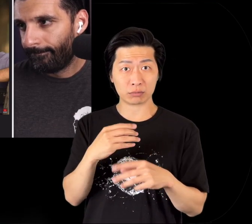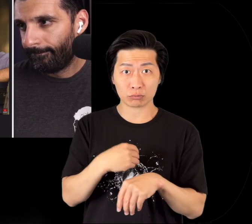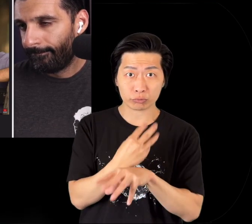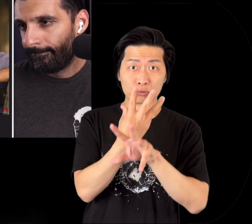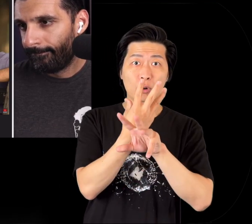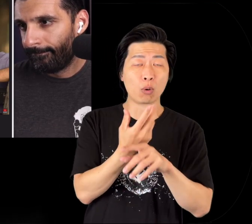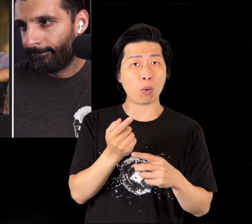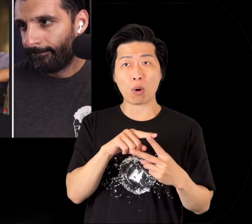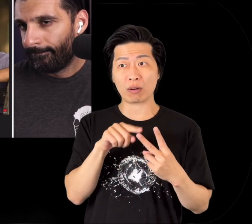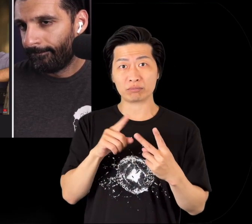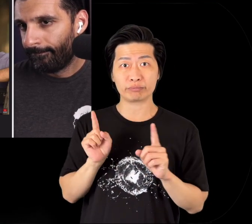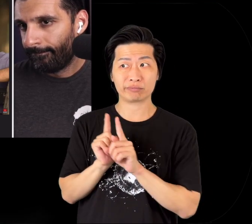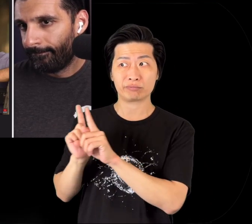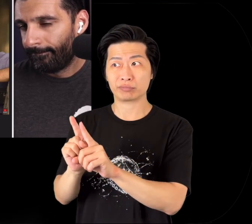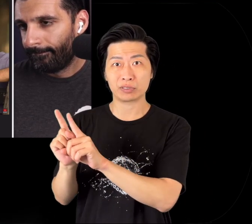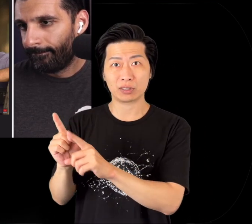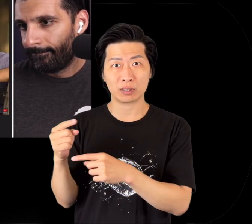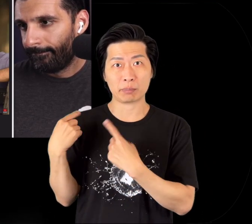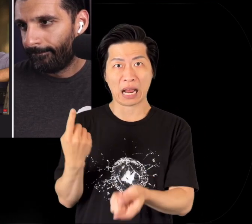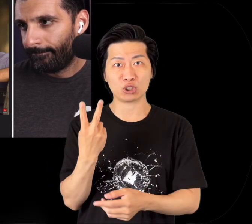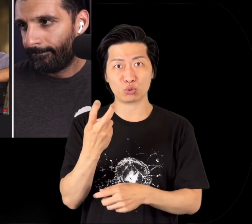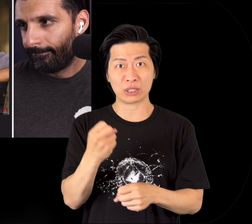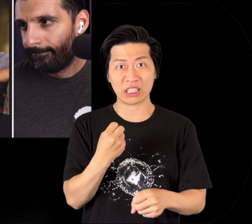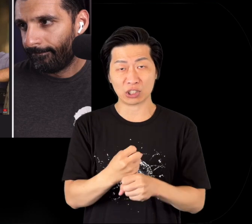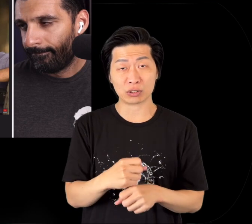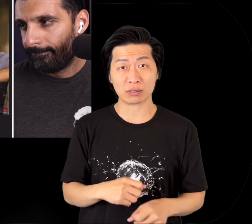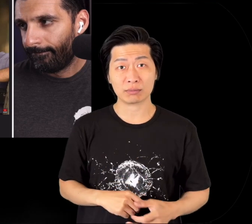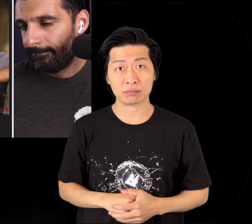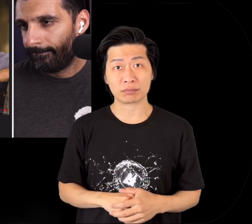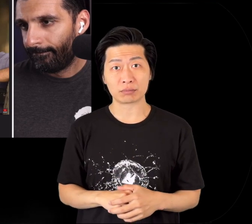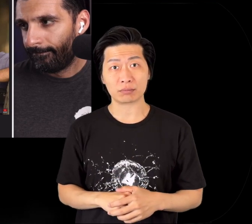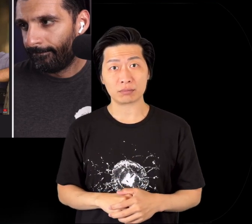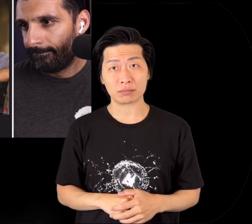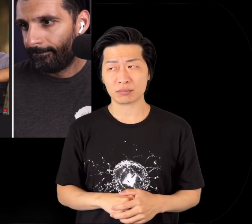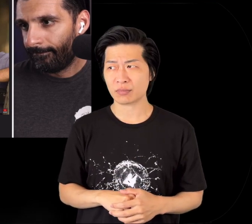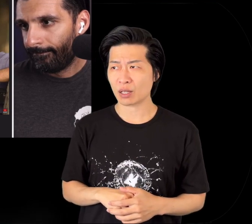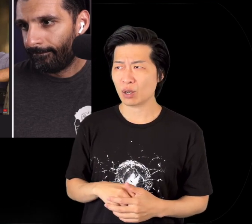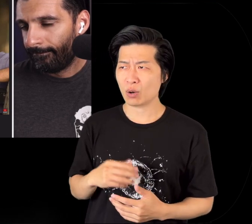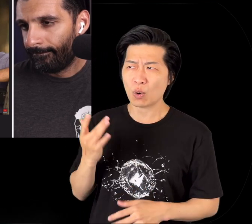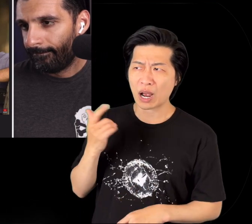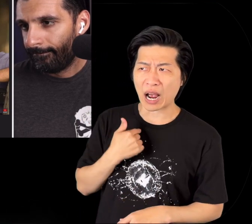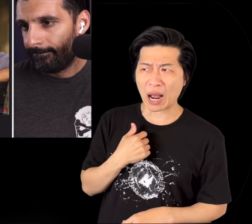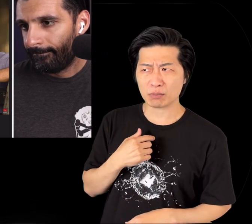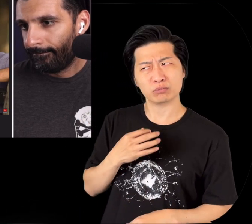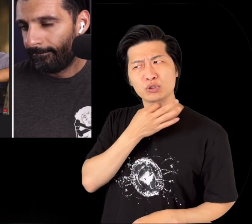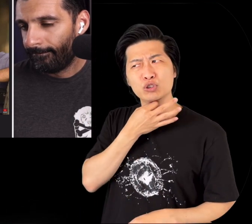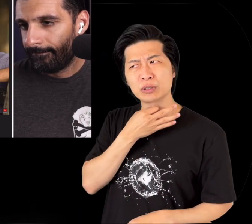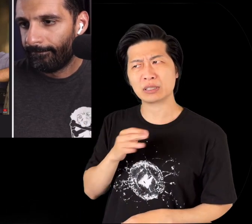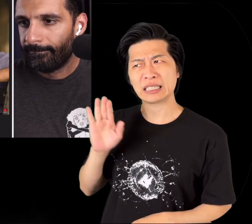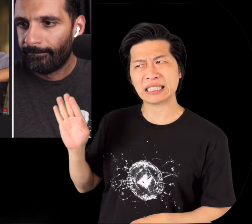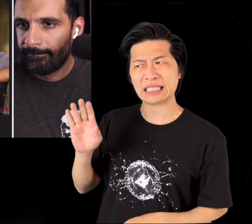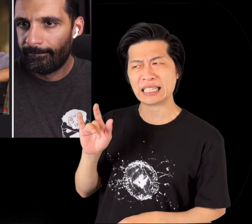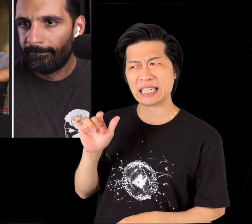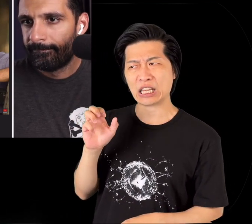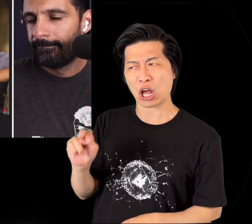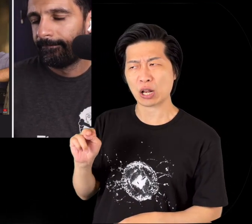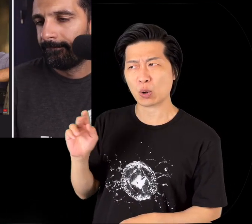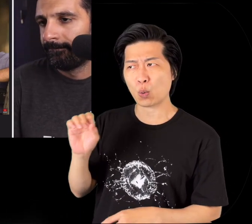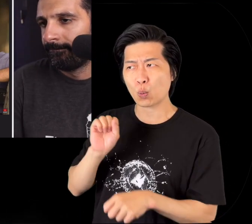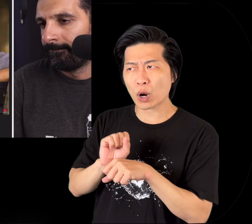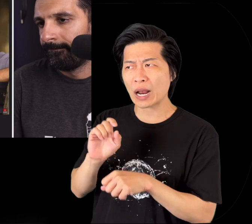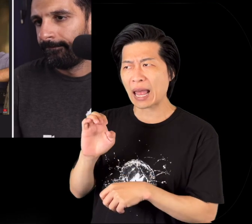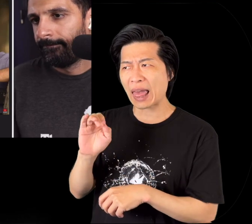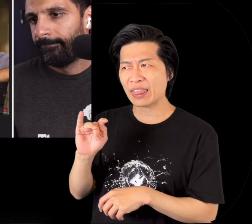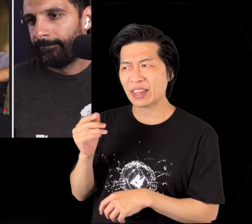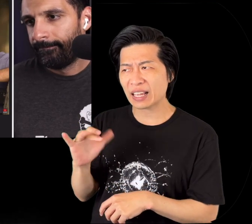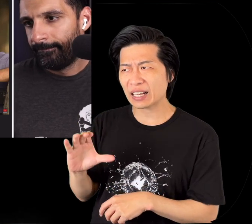virtually or just by his side for the past 2 years. Because I'm super curious about his work ethic and his